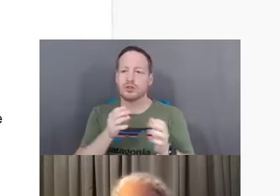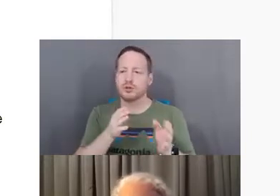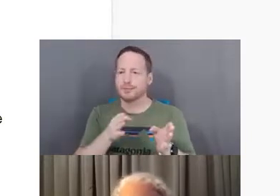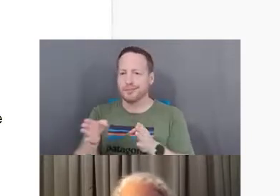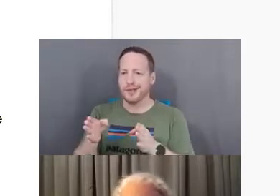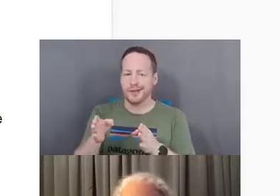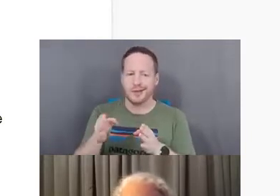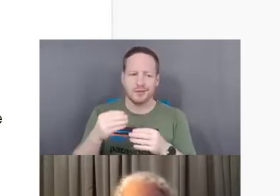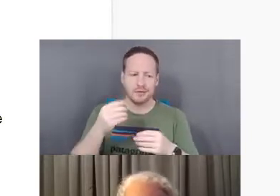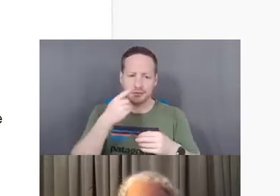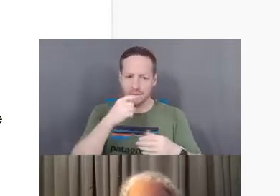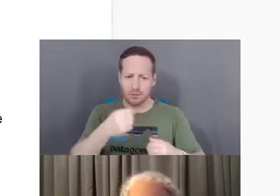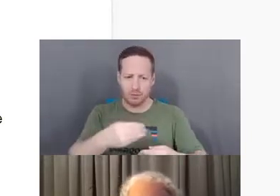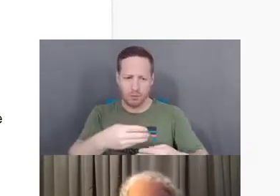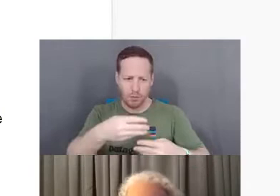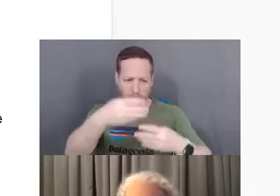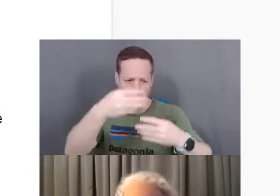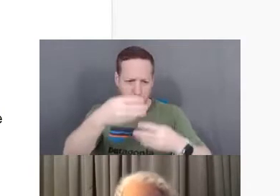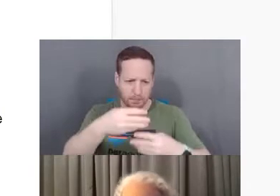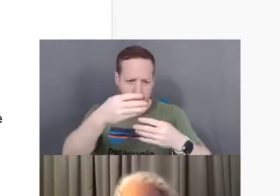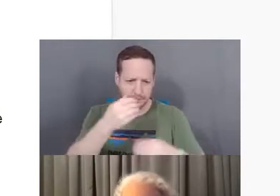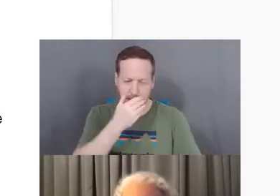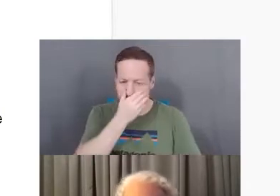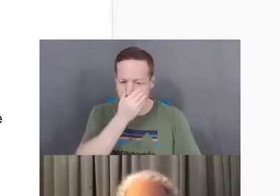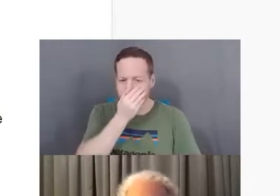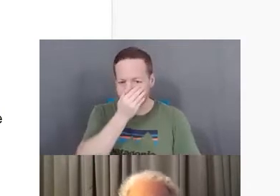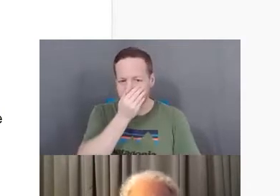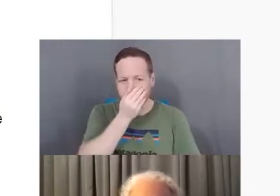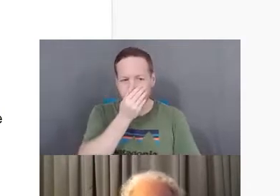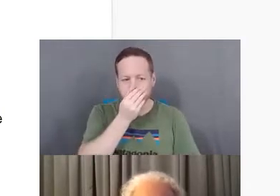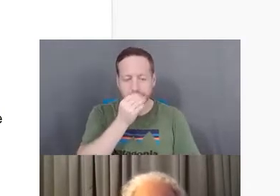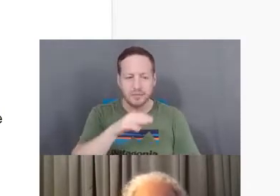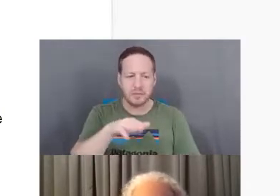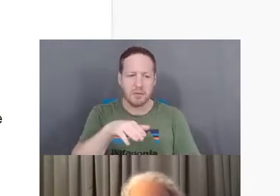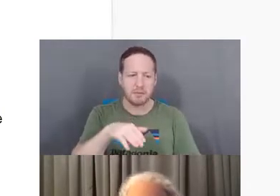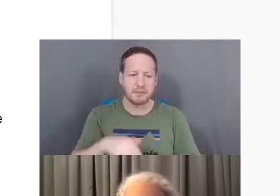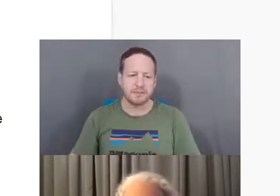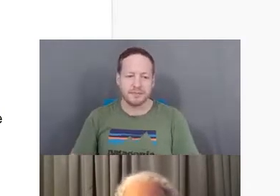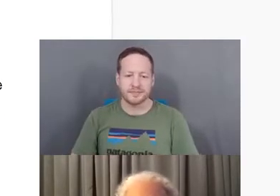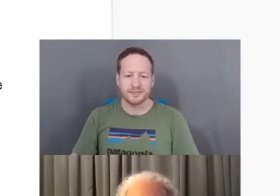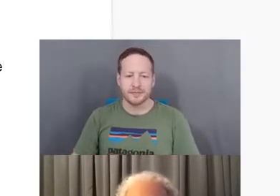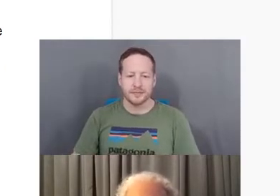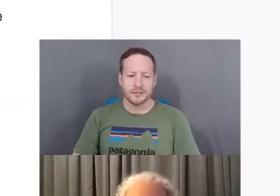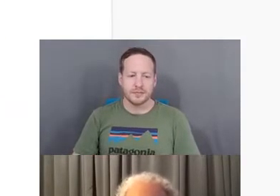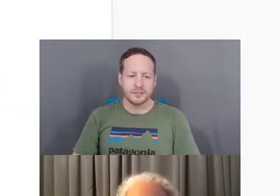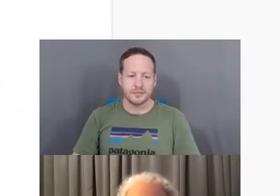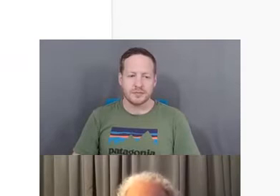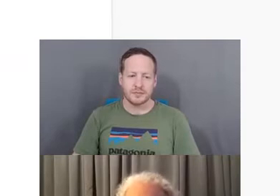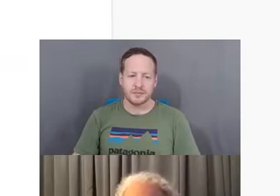Then we talk about the strategic plan starting fiscal year 2022. If you could scroll up a little bit, Bethany. There we are.